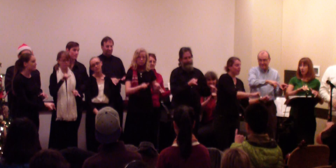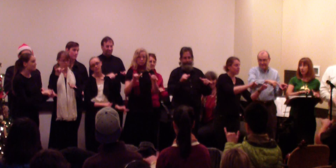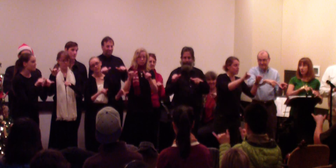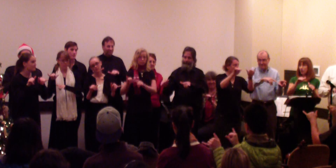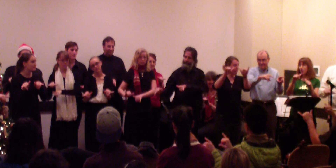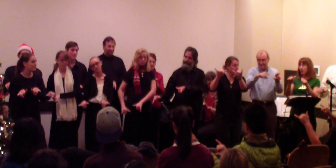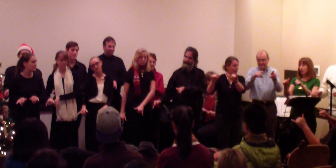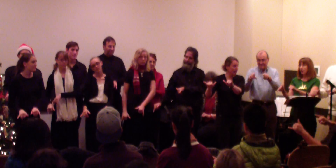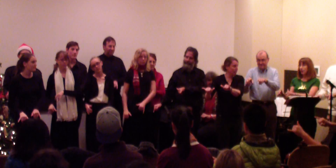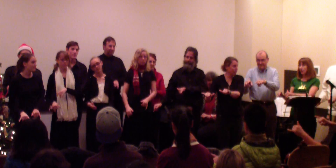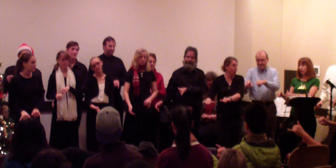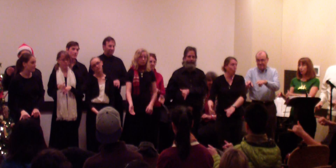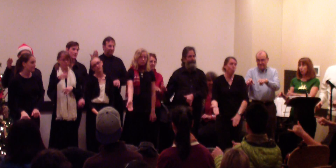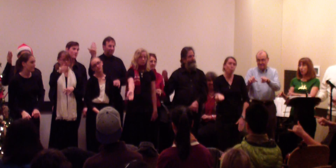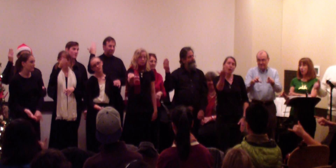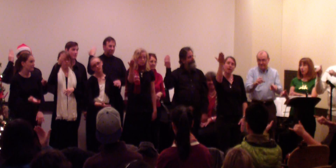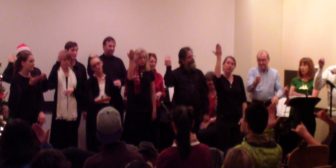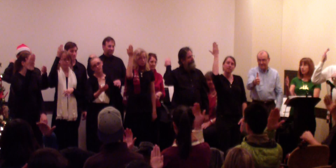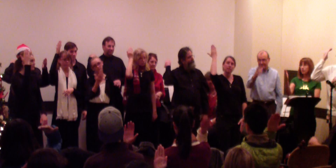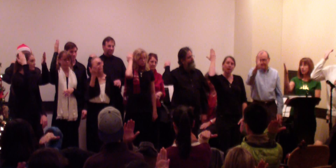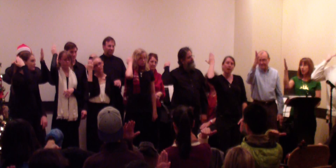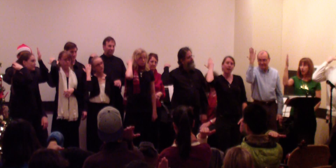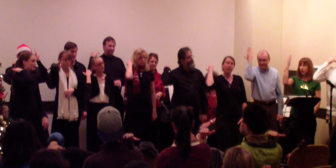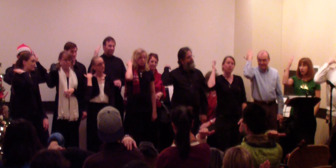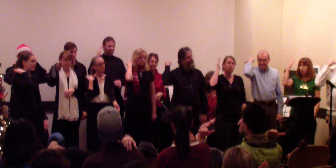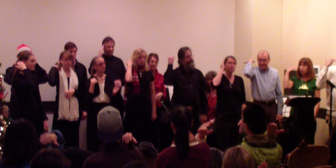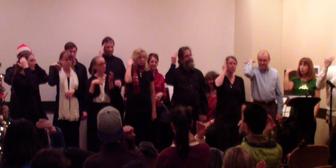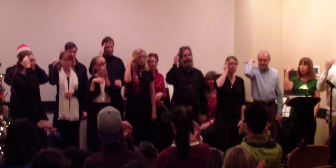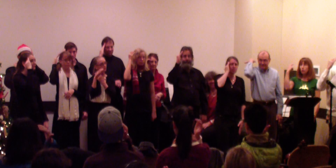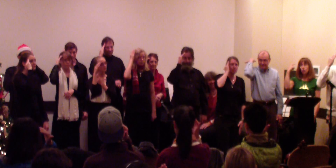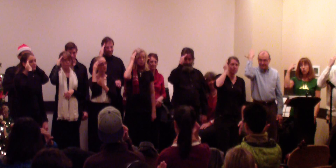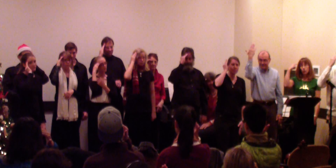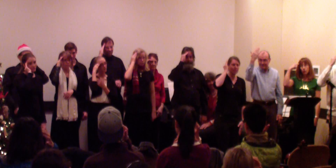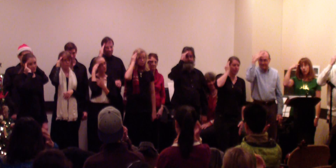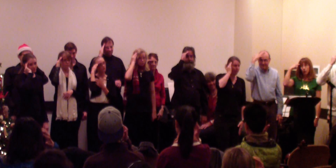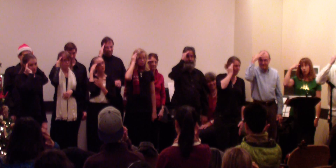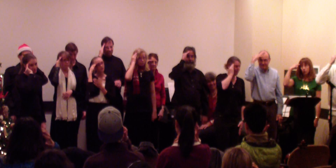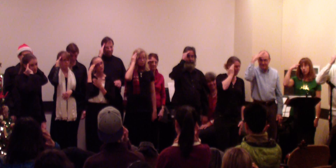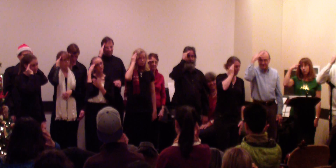just like the ones I used to know,